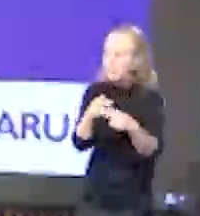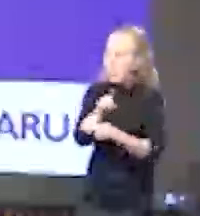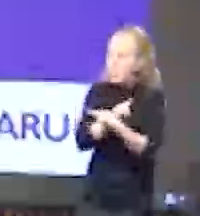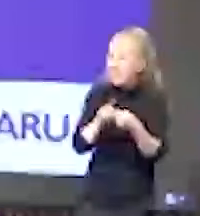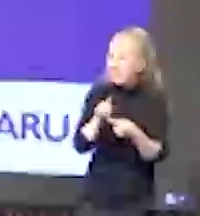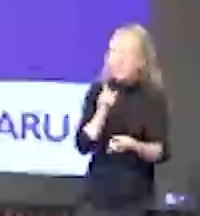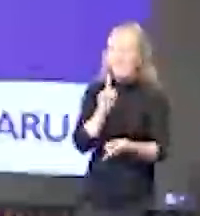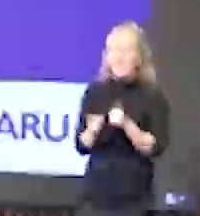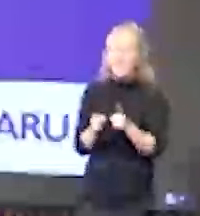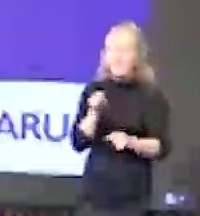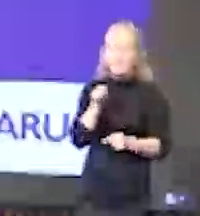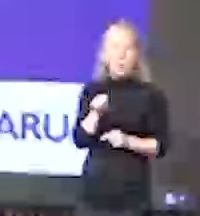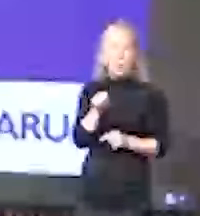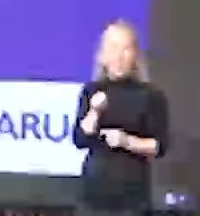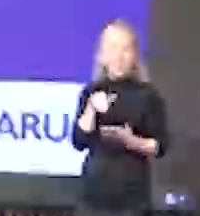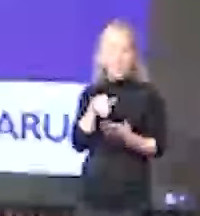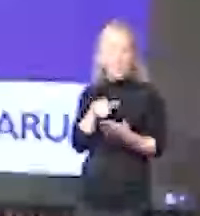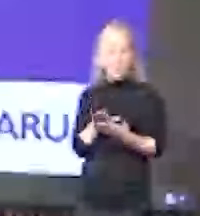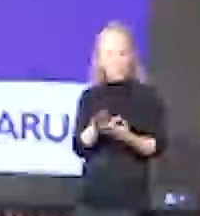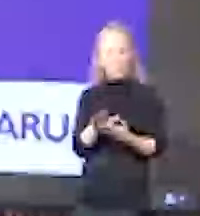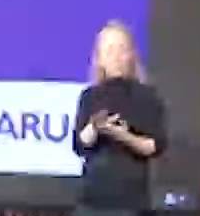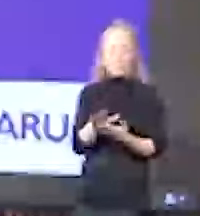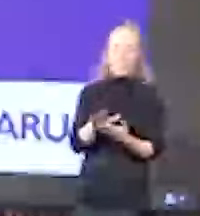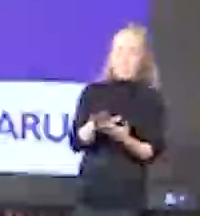requests and that initial approach has got to be